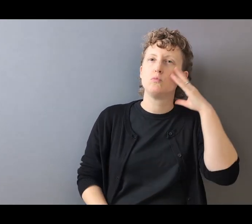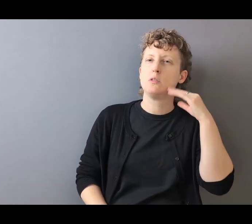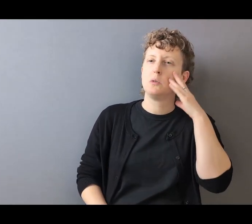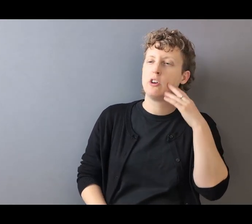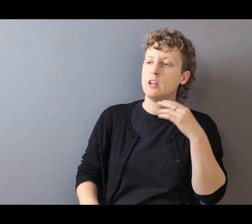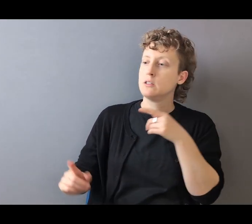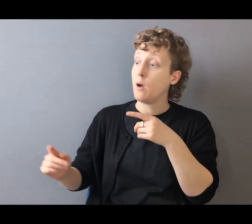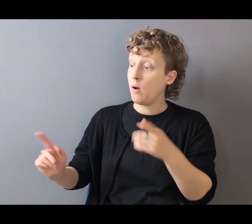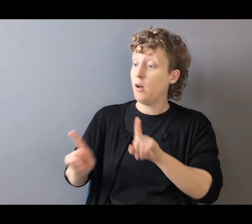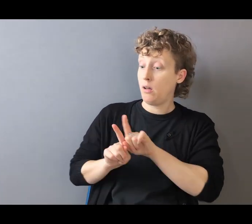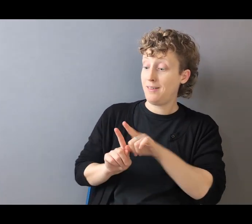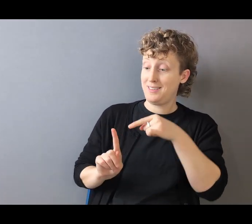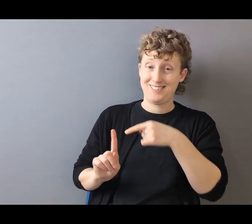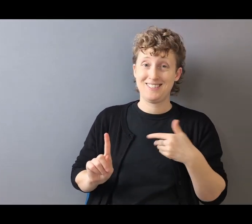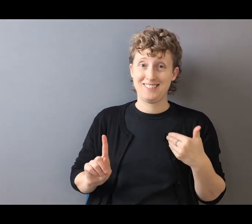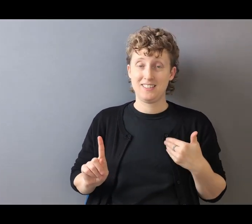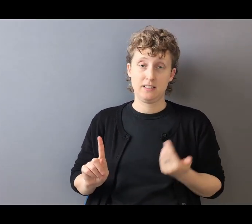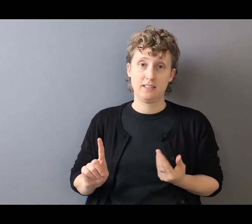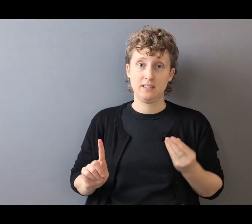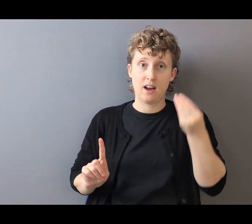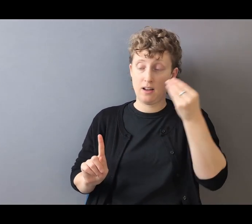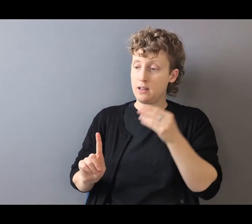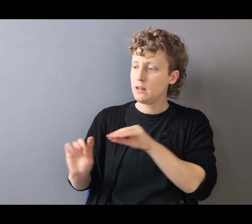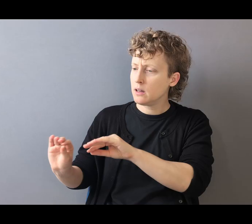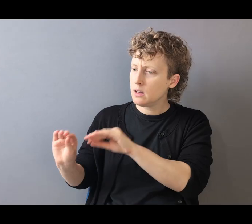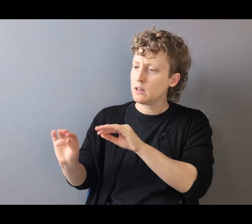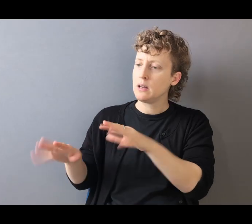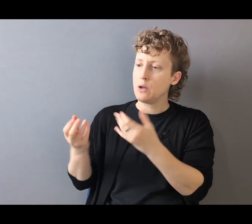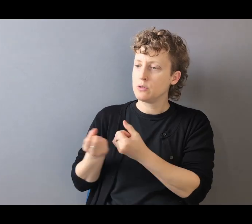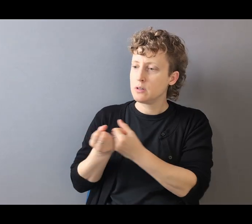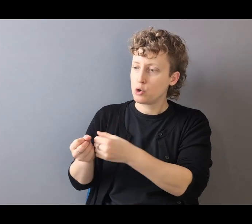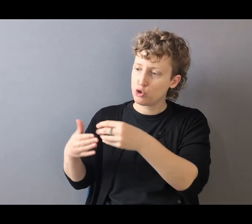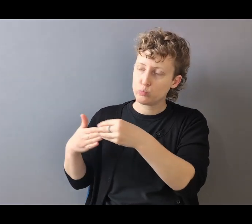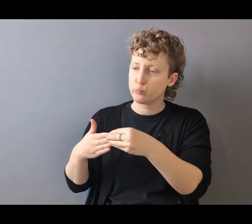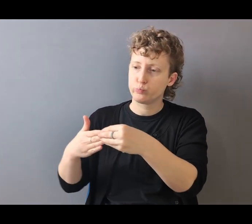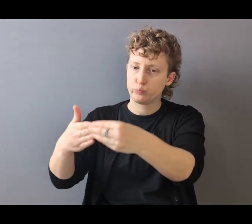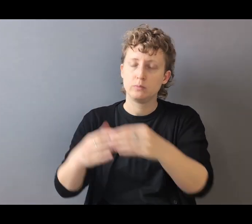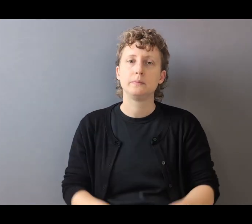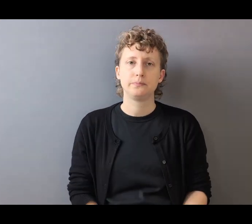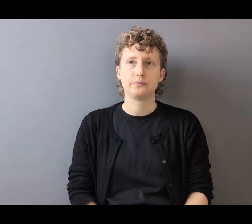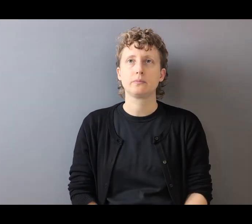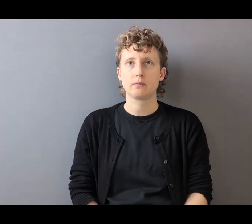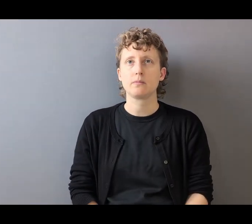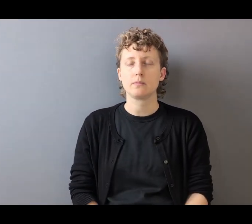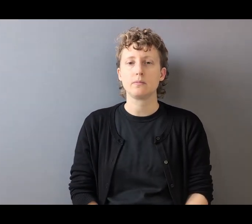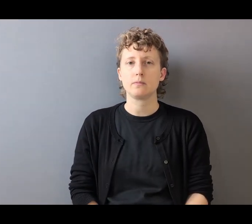on. So I think there are ideas around how to support students and really young people. It's not the core focus